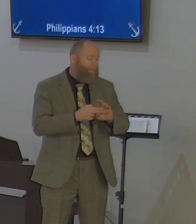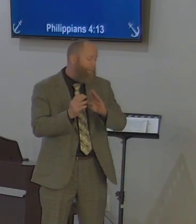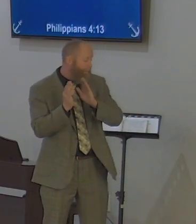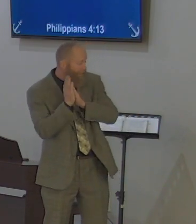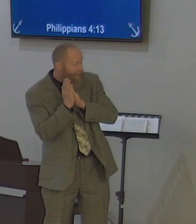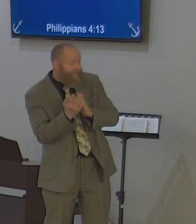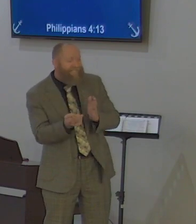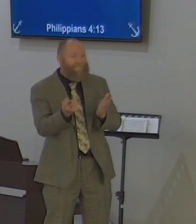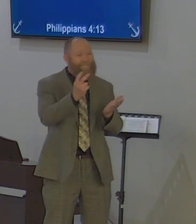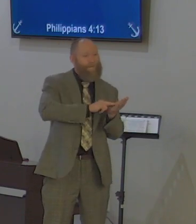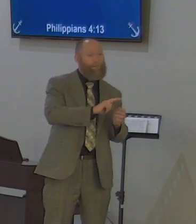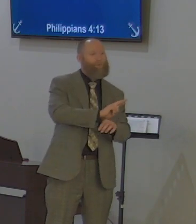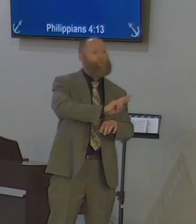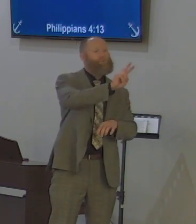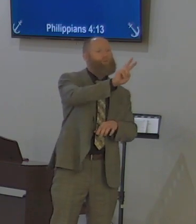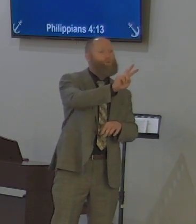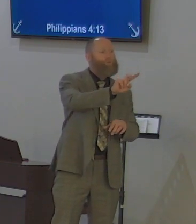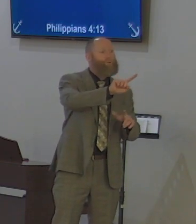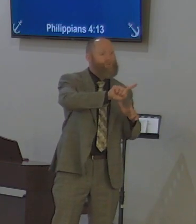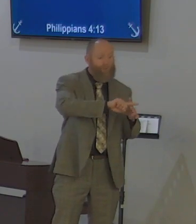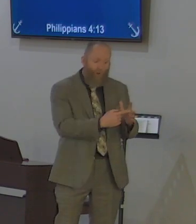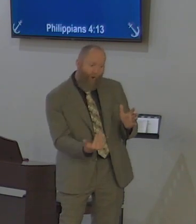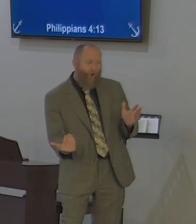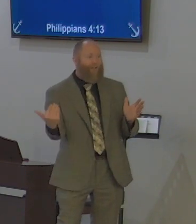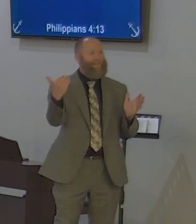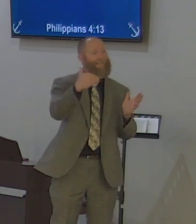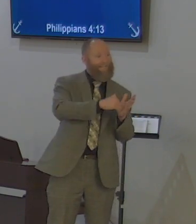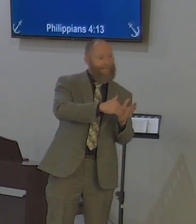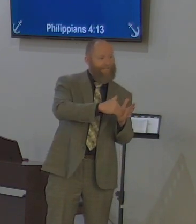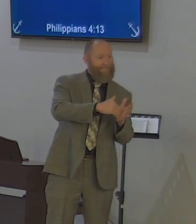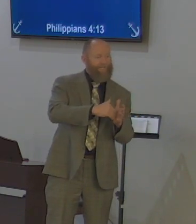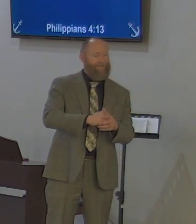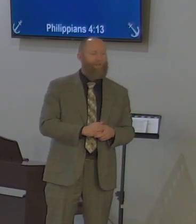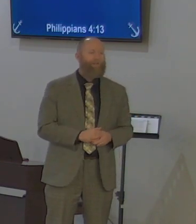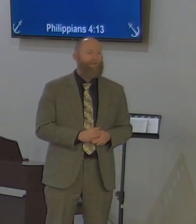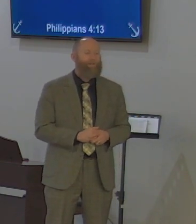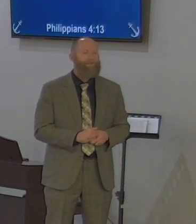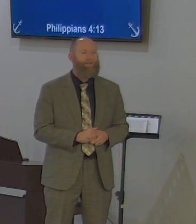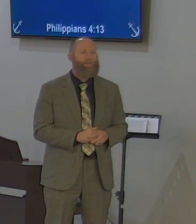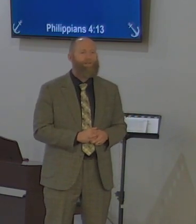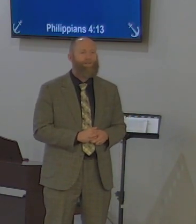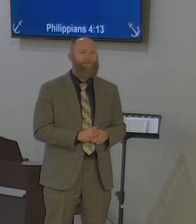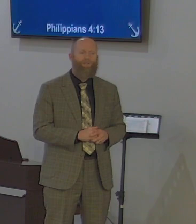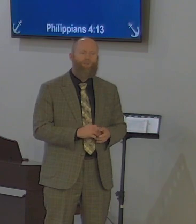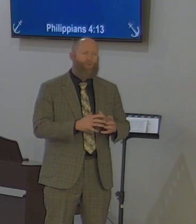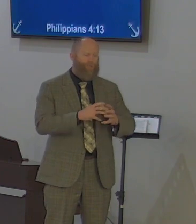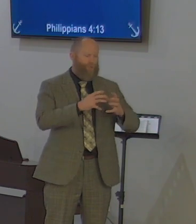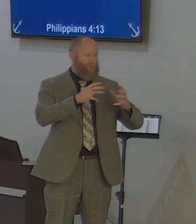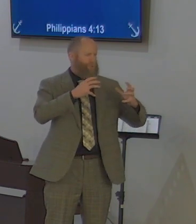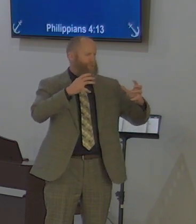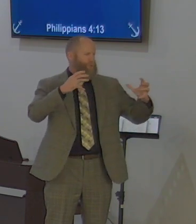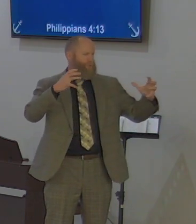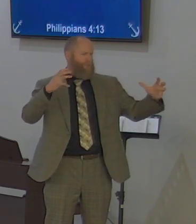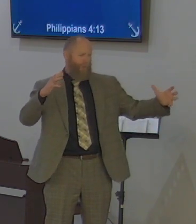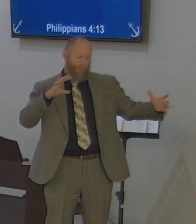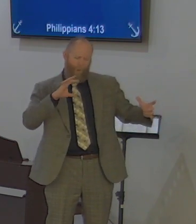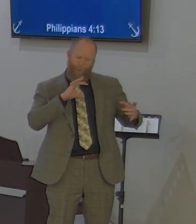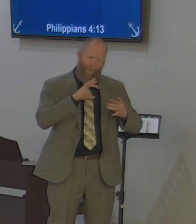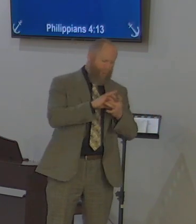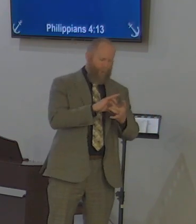2. And starts it all over again. And he's so in tune with the Word of God that if you walk up to him and